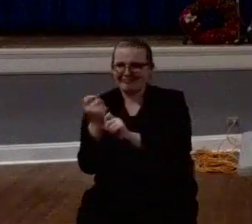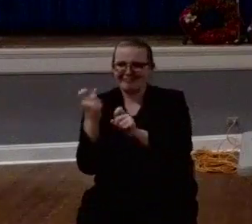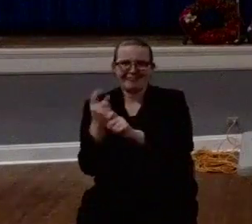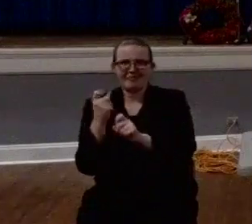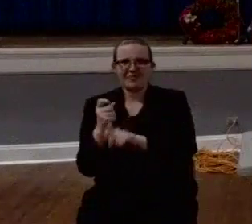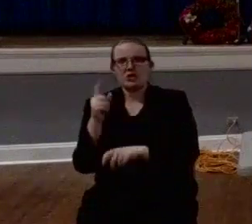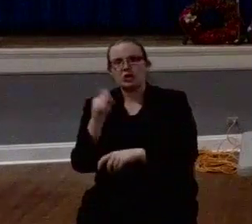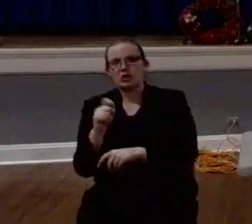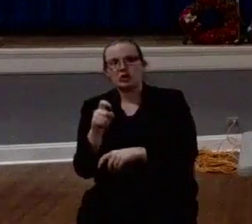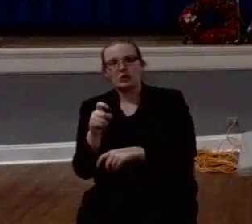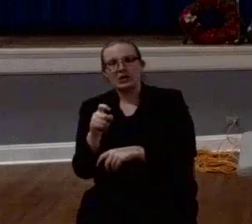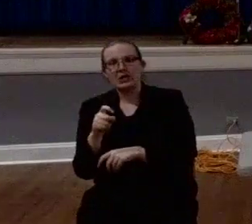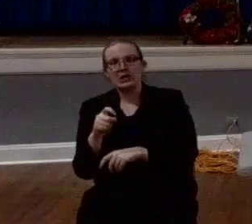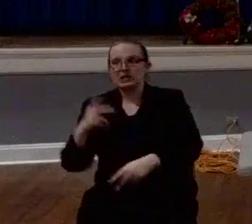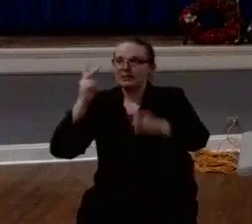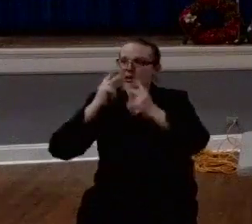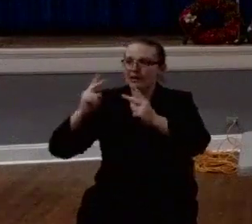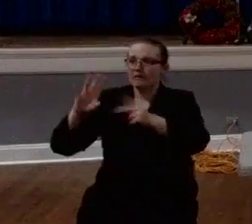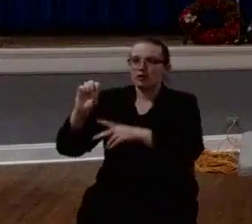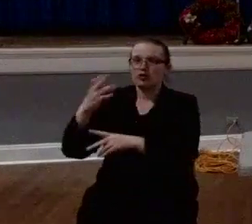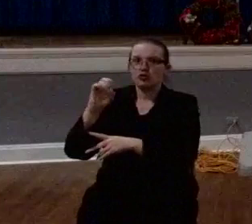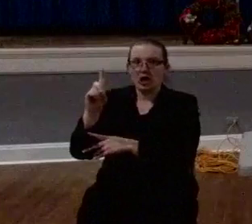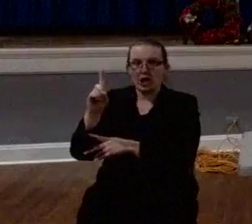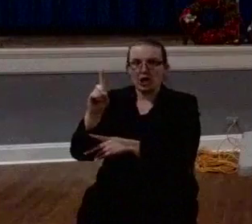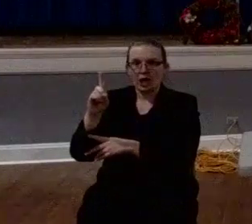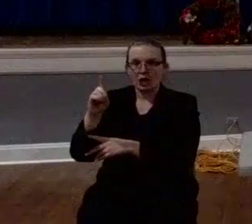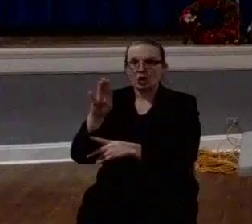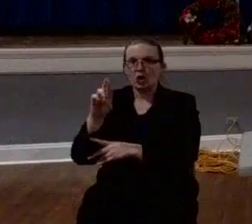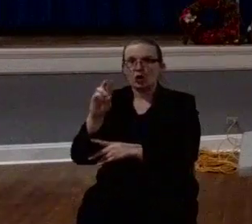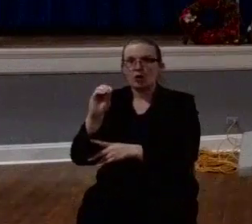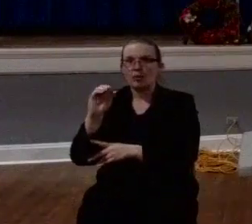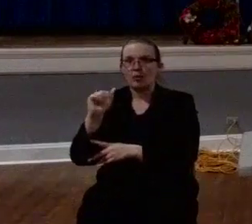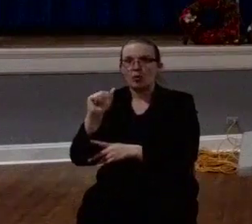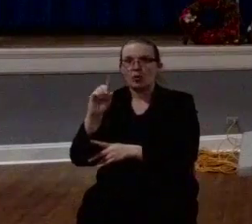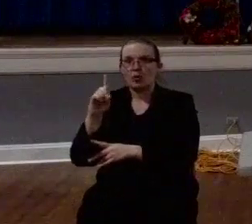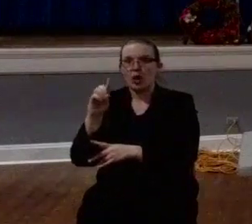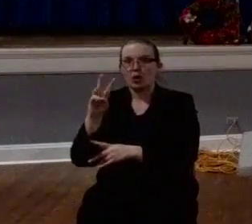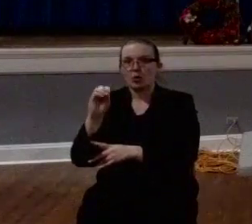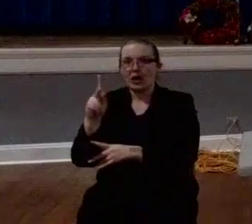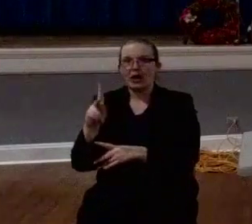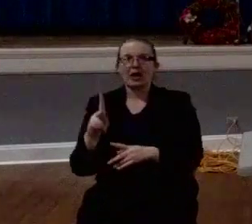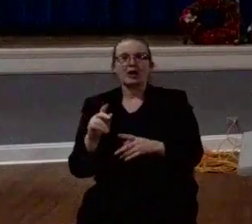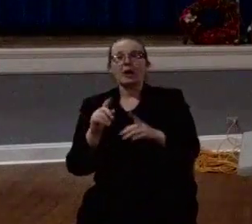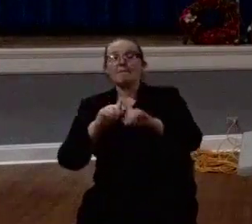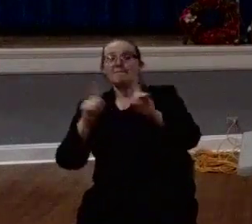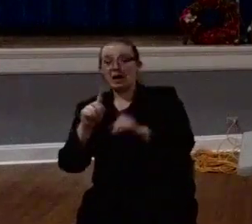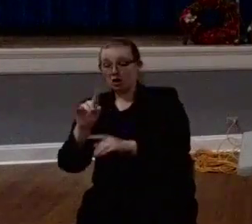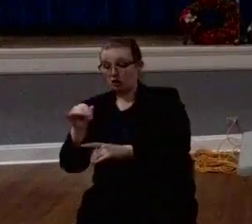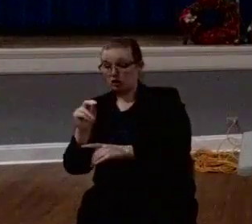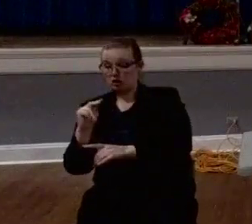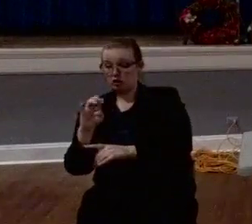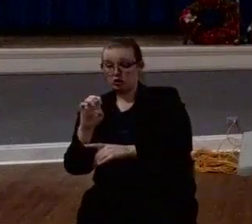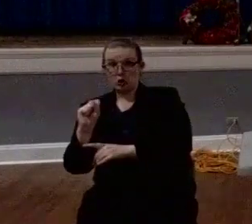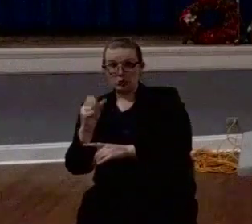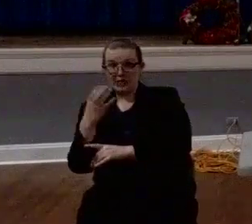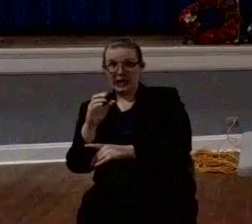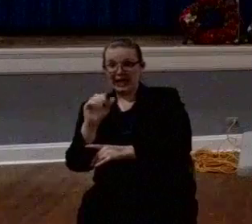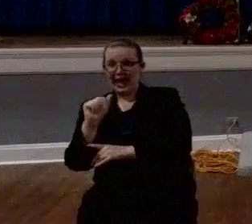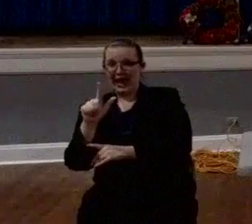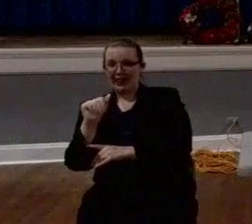keep the view shed of Broadway integral, but at Jones and Alamo is where the new dog park's gonna go. So that's what's gonna